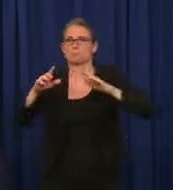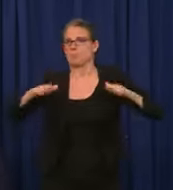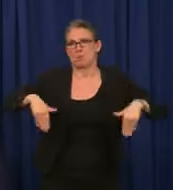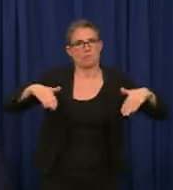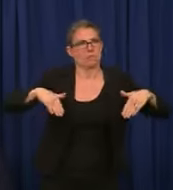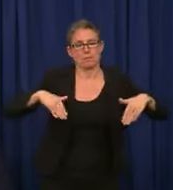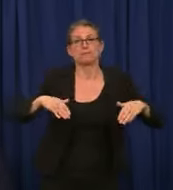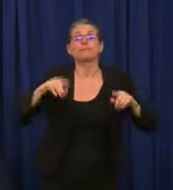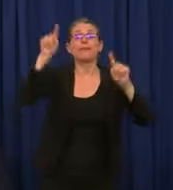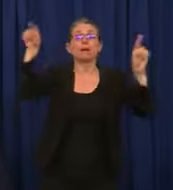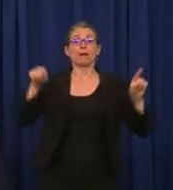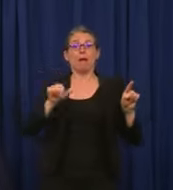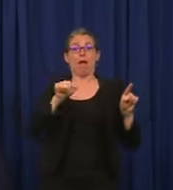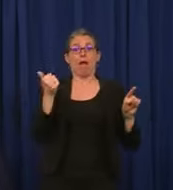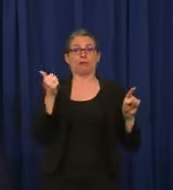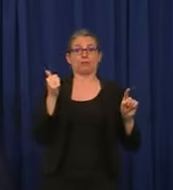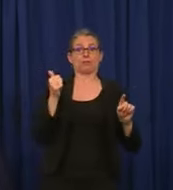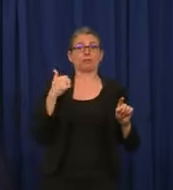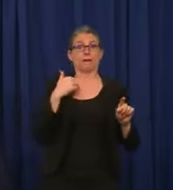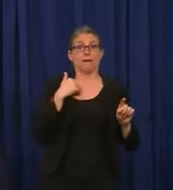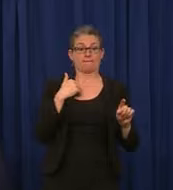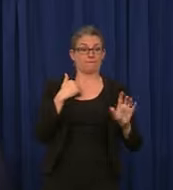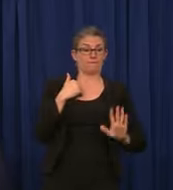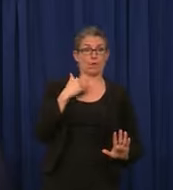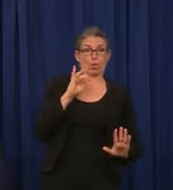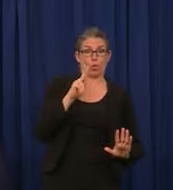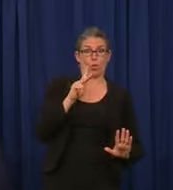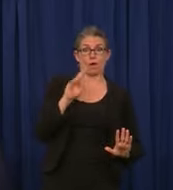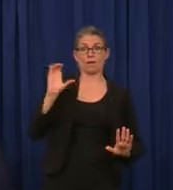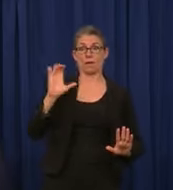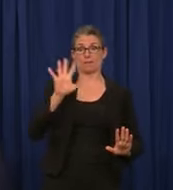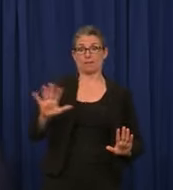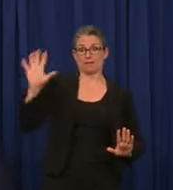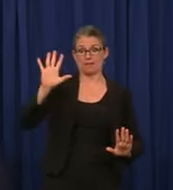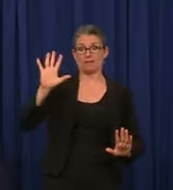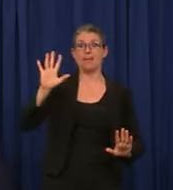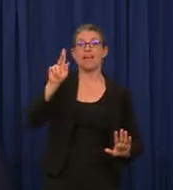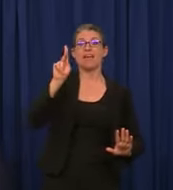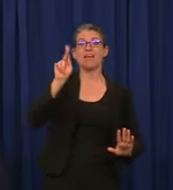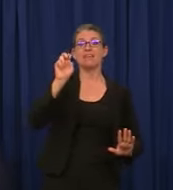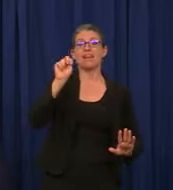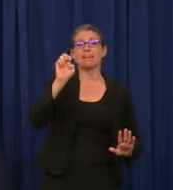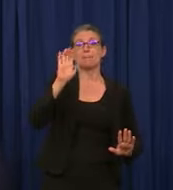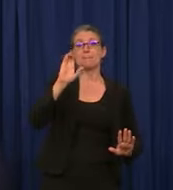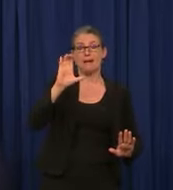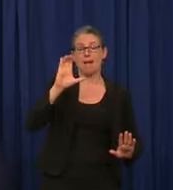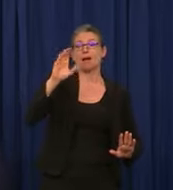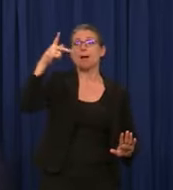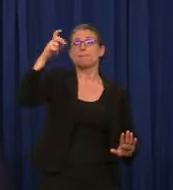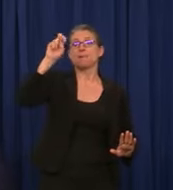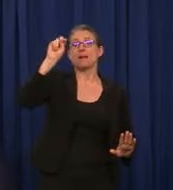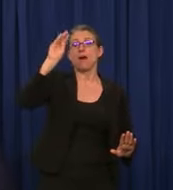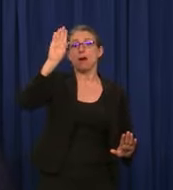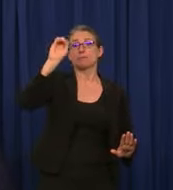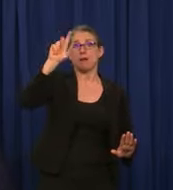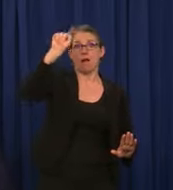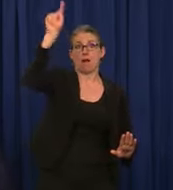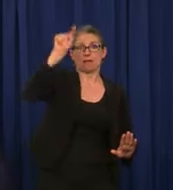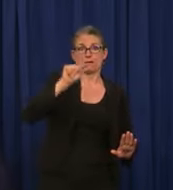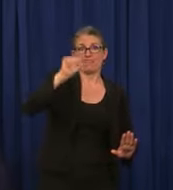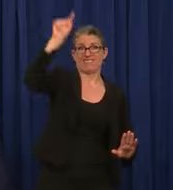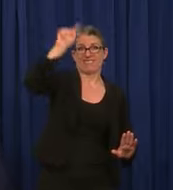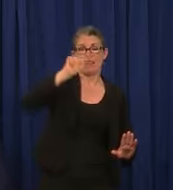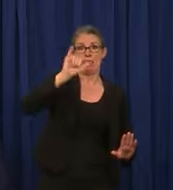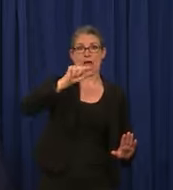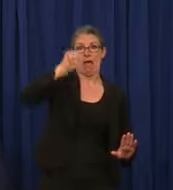County. That's in addition to the two counties in which community transmission has already been confirmed, Cumberland and York.